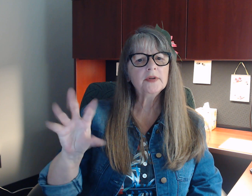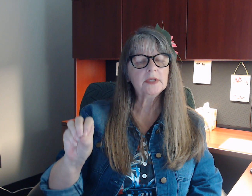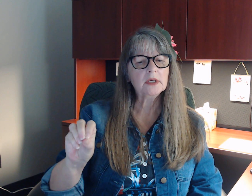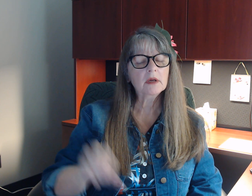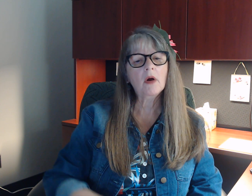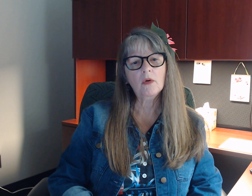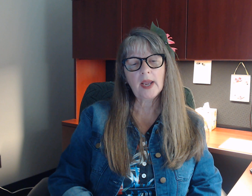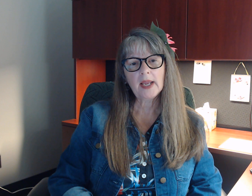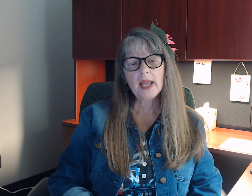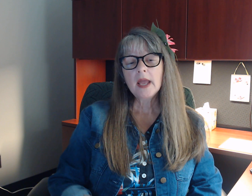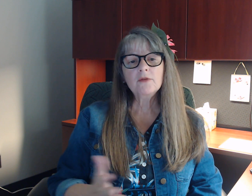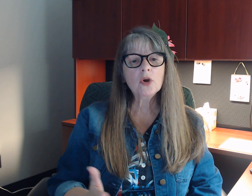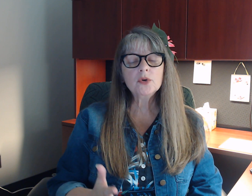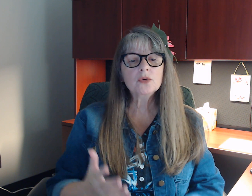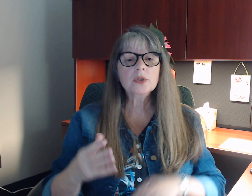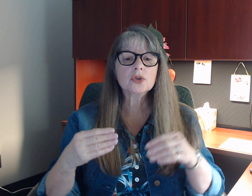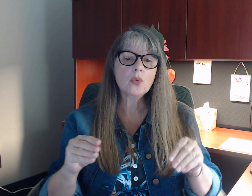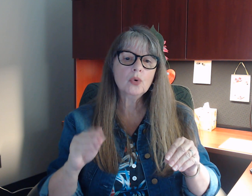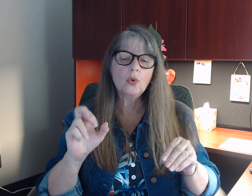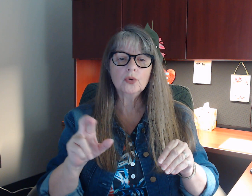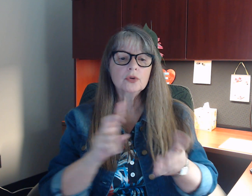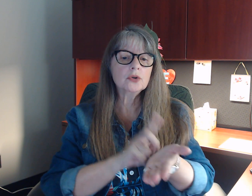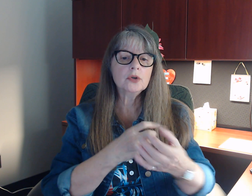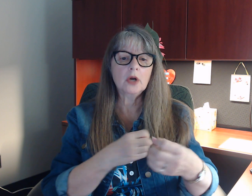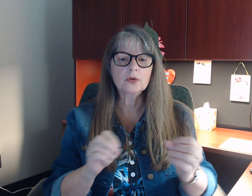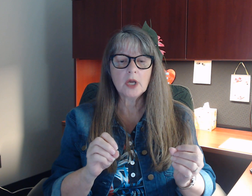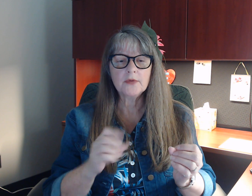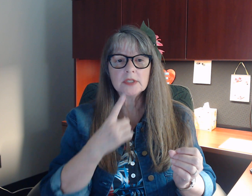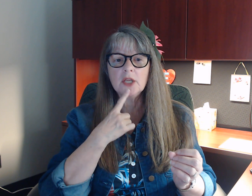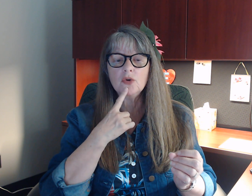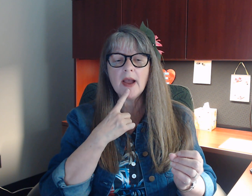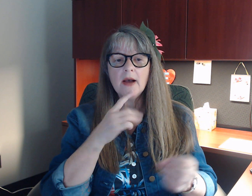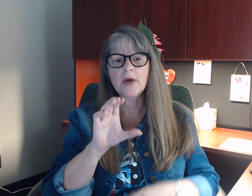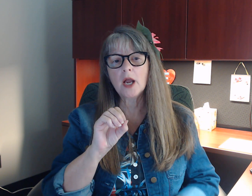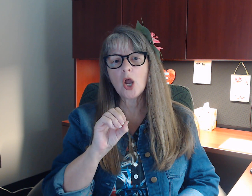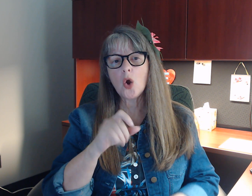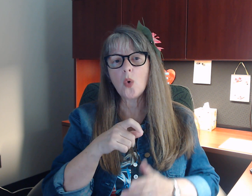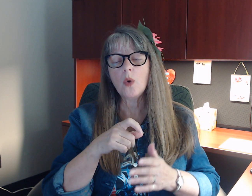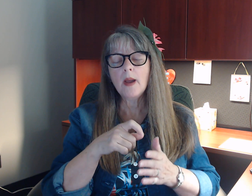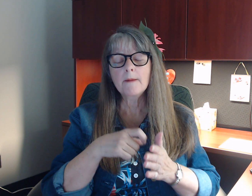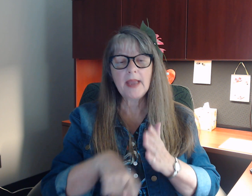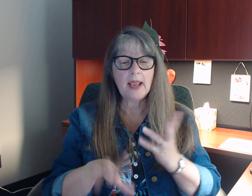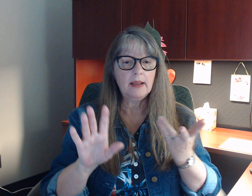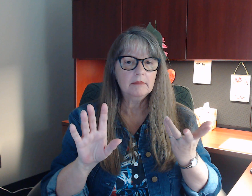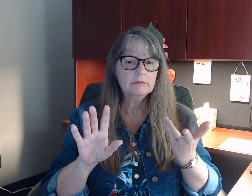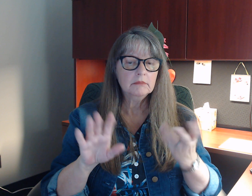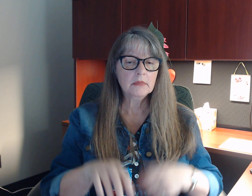3250. Oh, okay. If you go into a store or to the doctor's office and you have a co-pay,